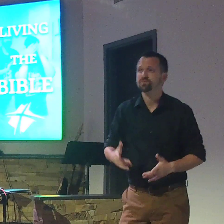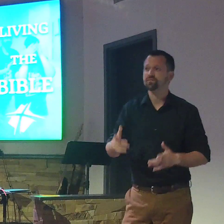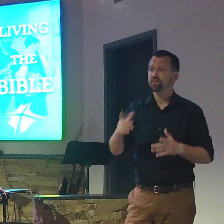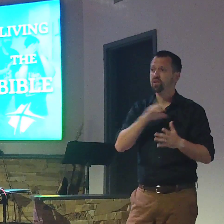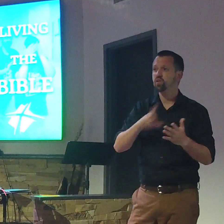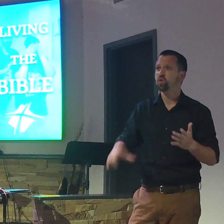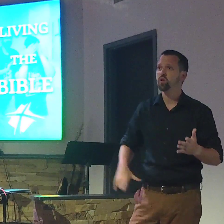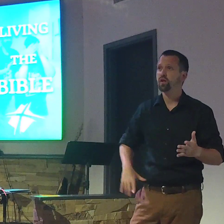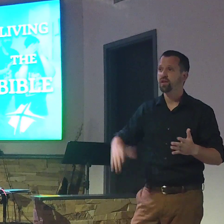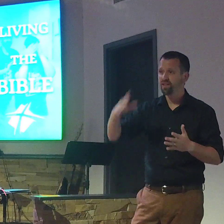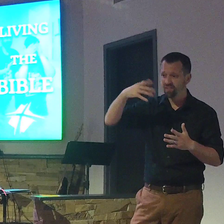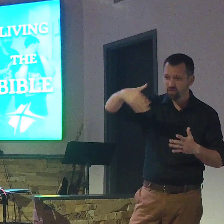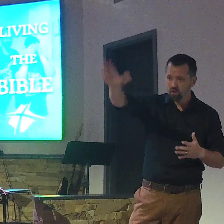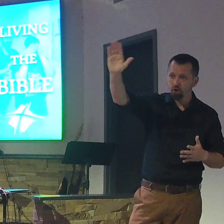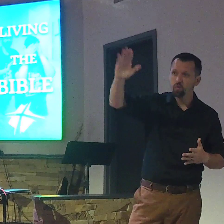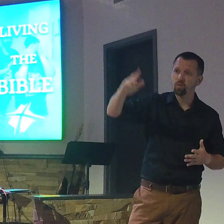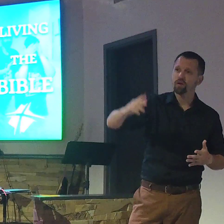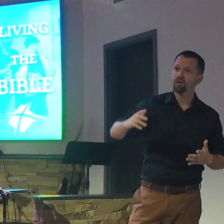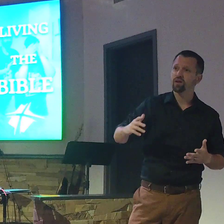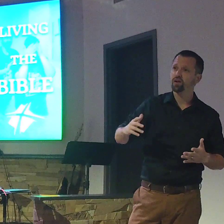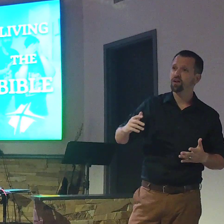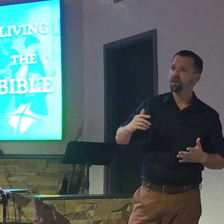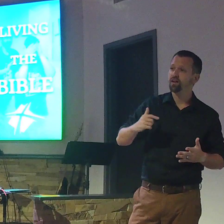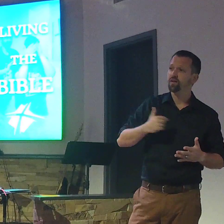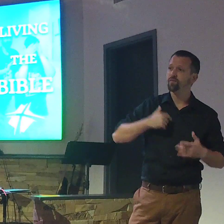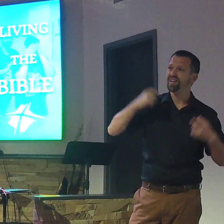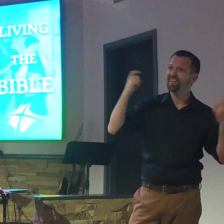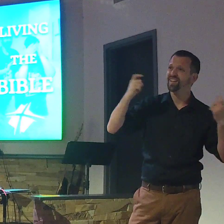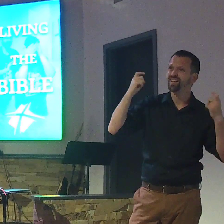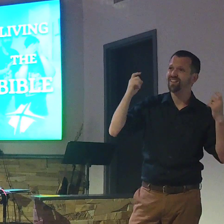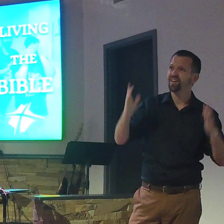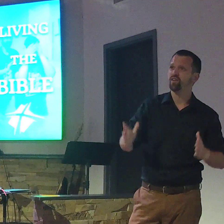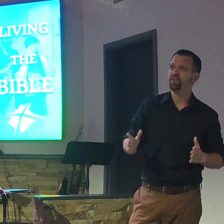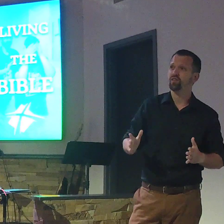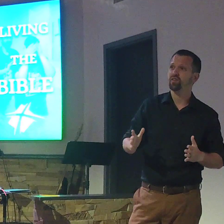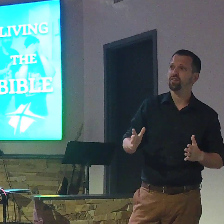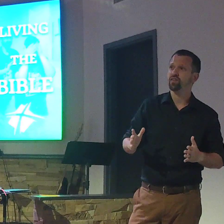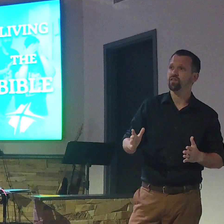"Lord, depart from me. I am a sinner."